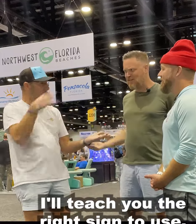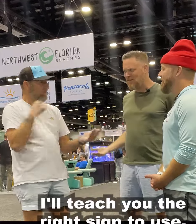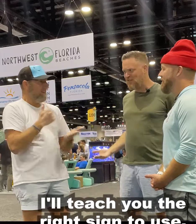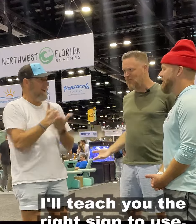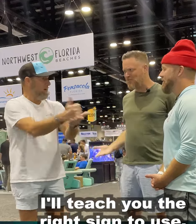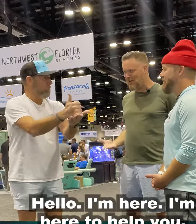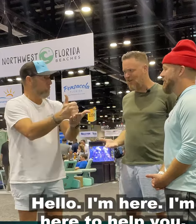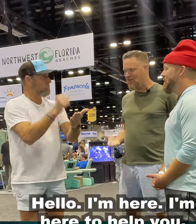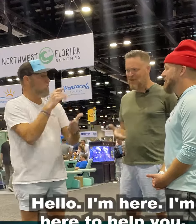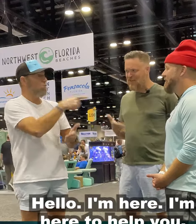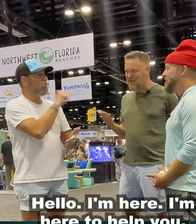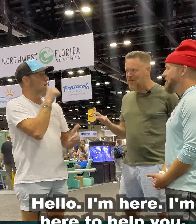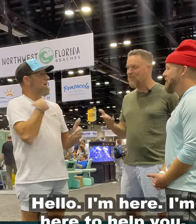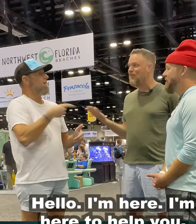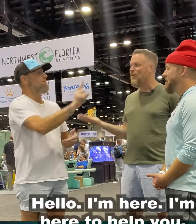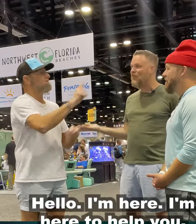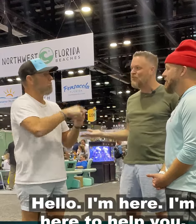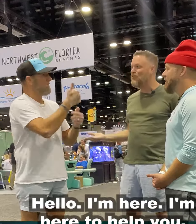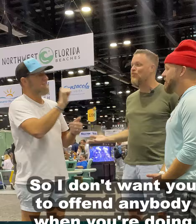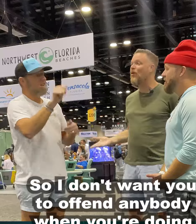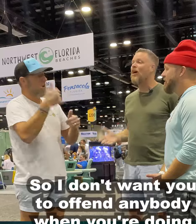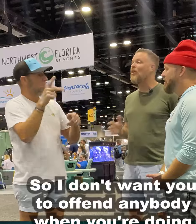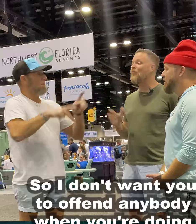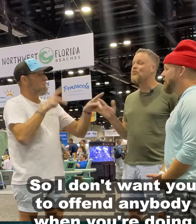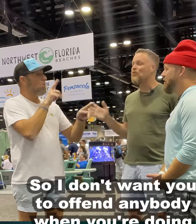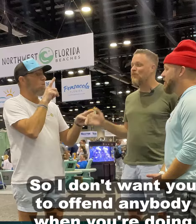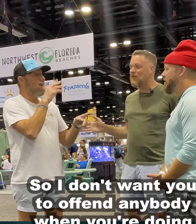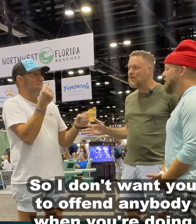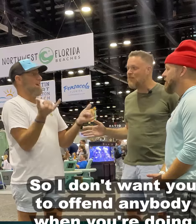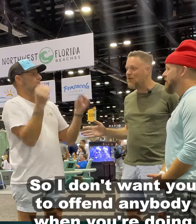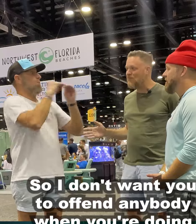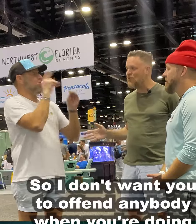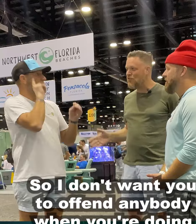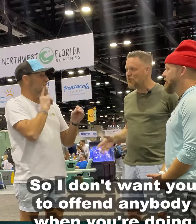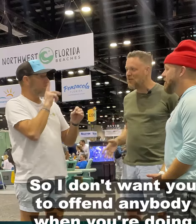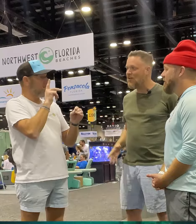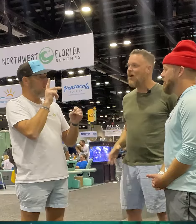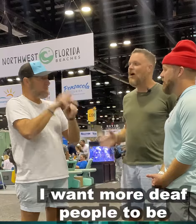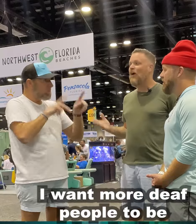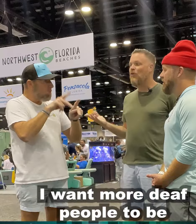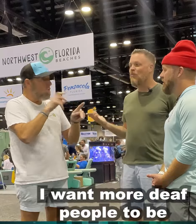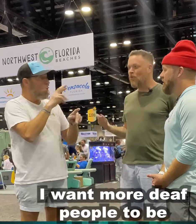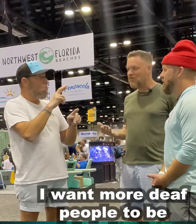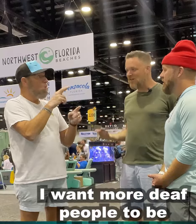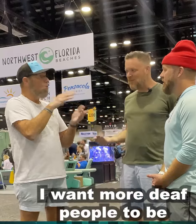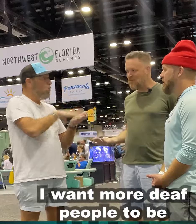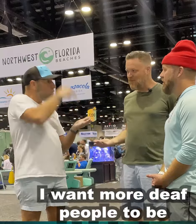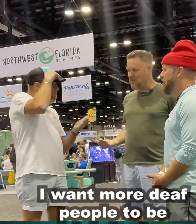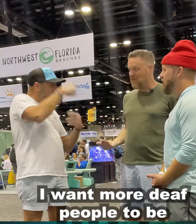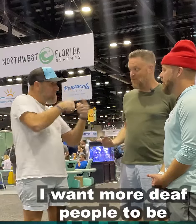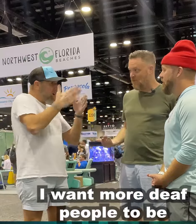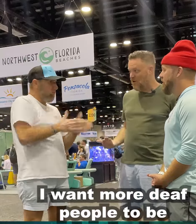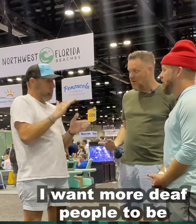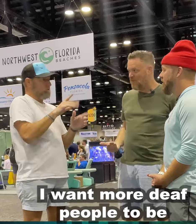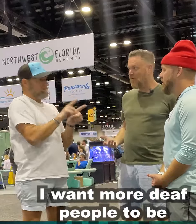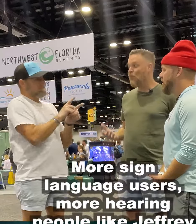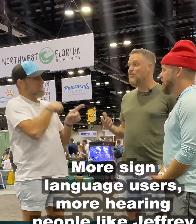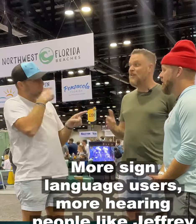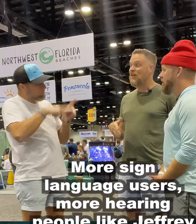sign to use. Hello, I'm here. I'm here to help you. So I don't want you to offend anybody when you're doing it. I want more deaf people to be involved, more sign